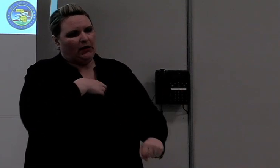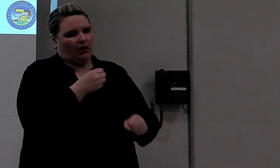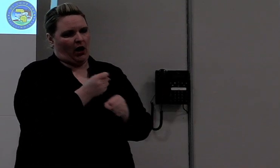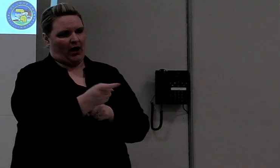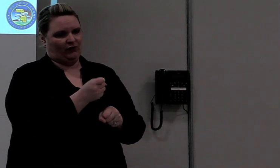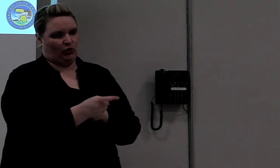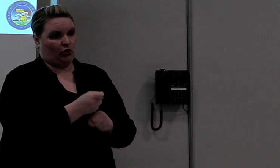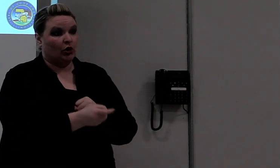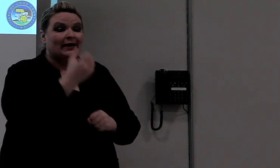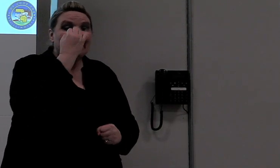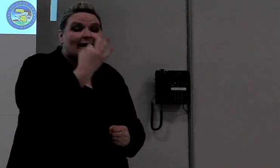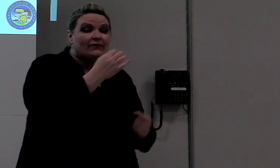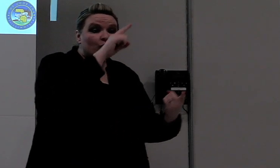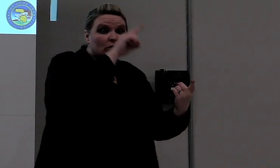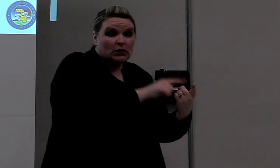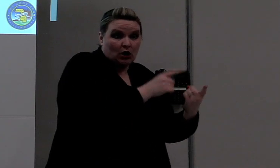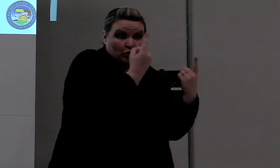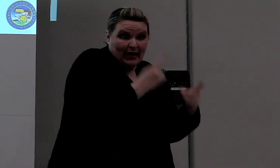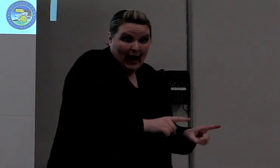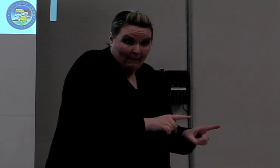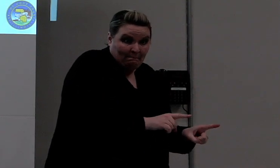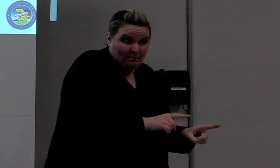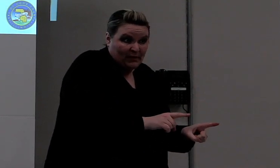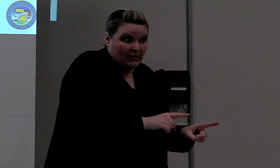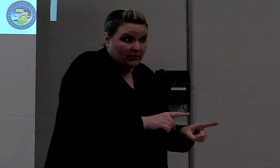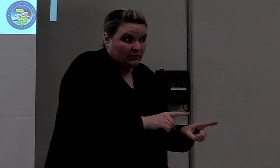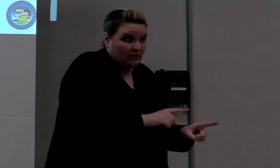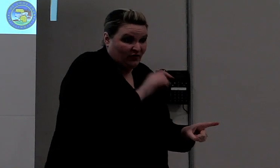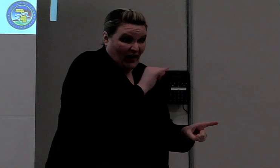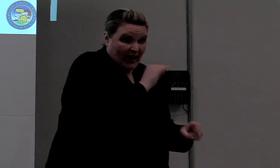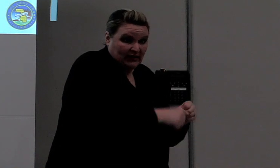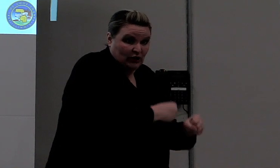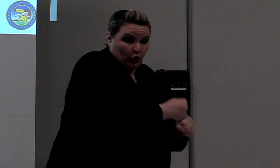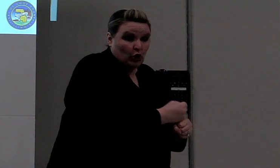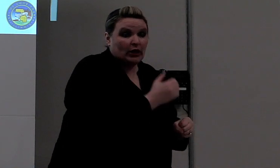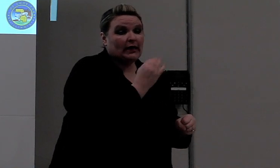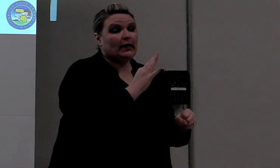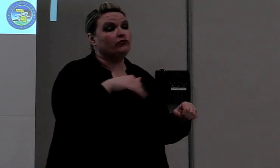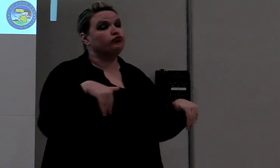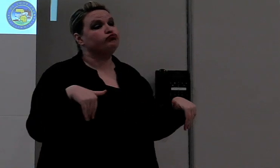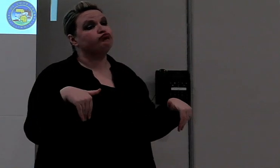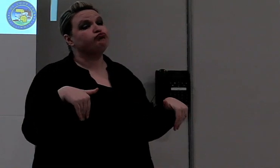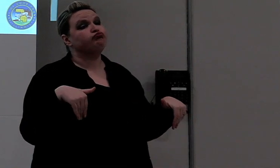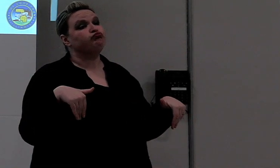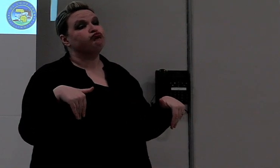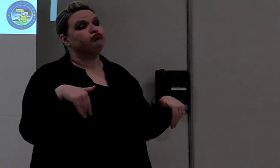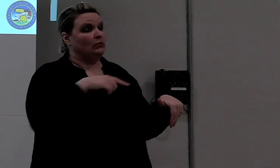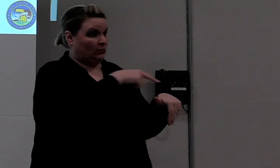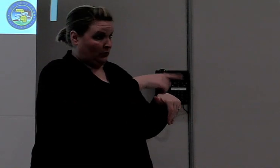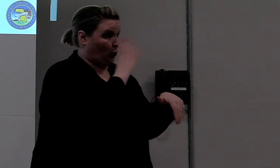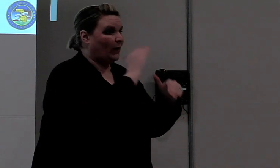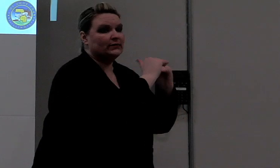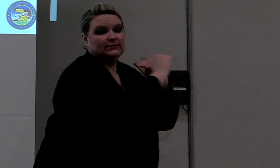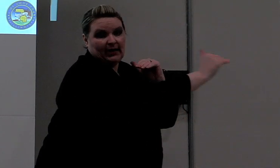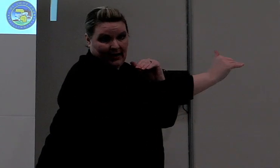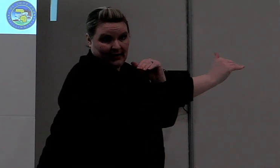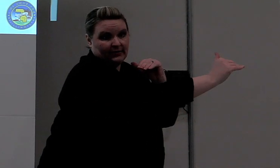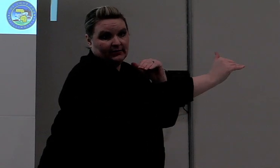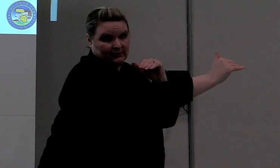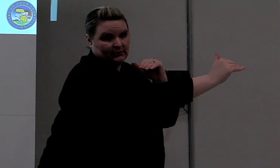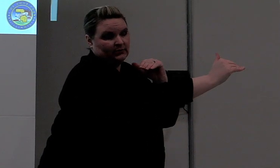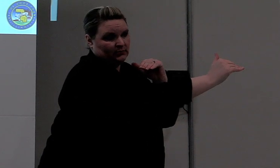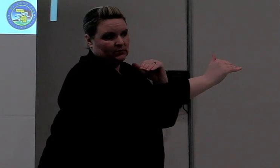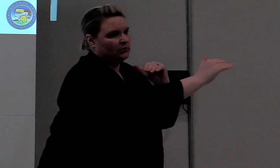if you do get a reduction in any year, if you do nothing, that reduction is going to stay for